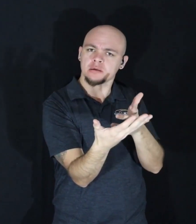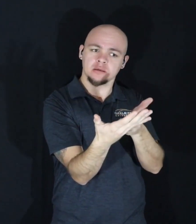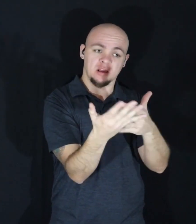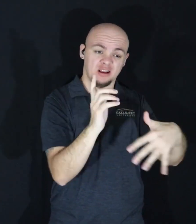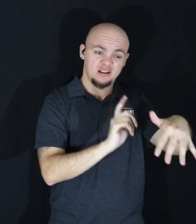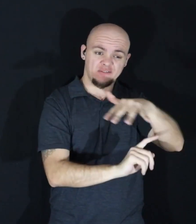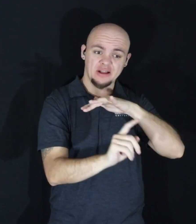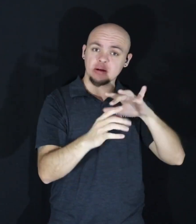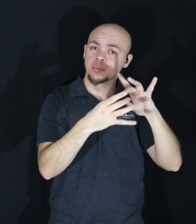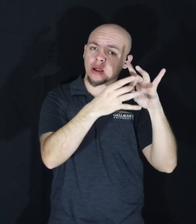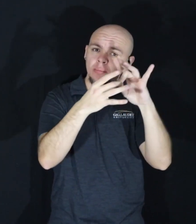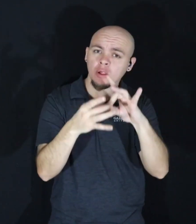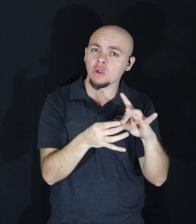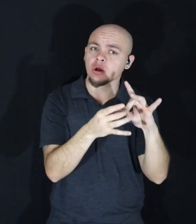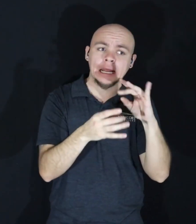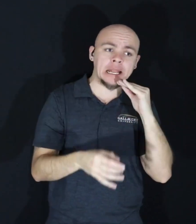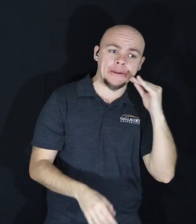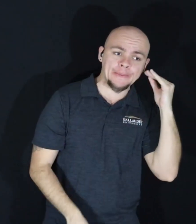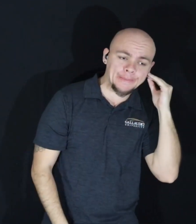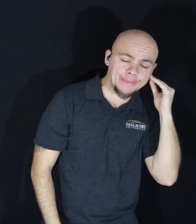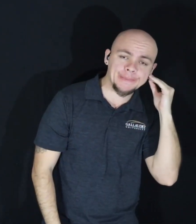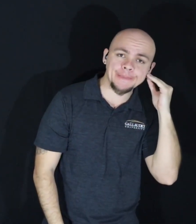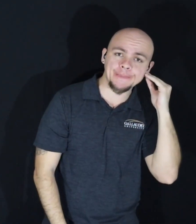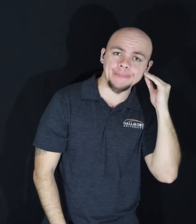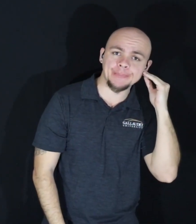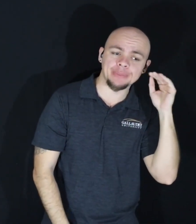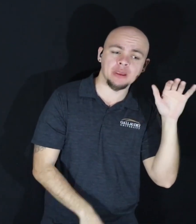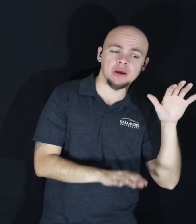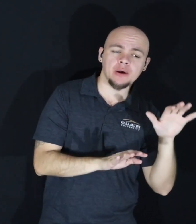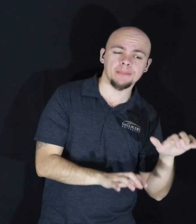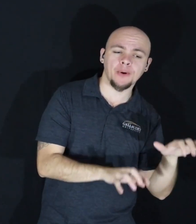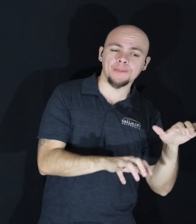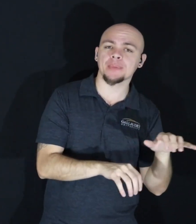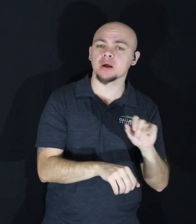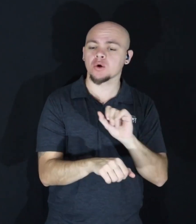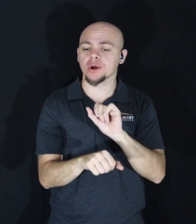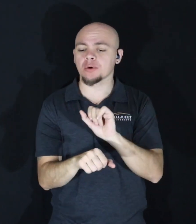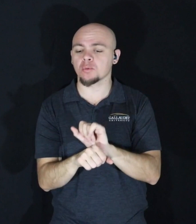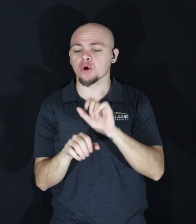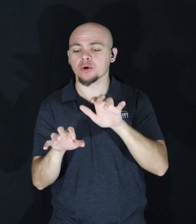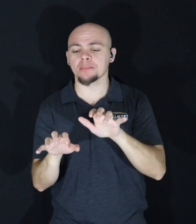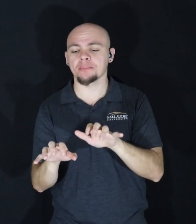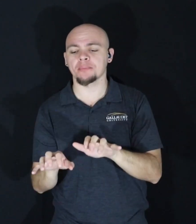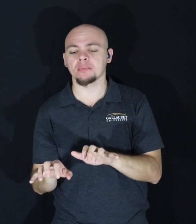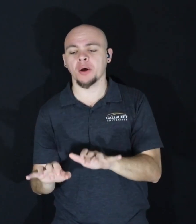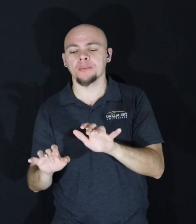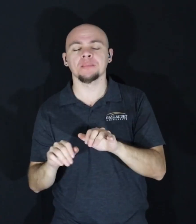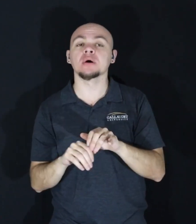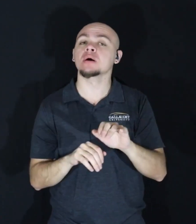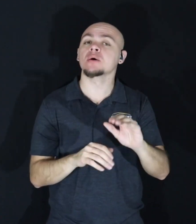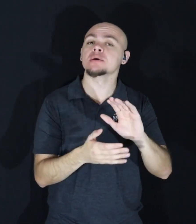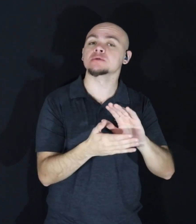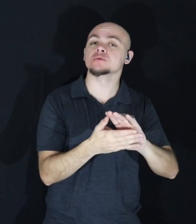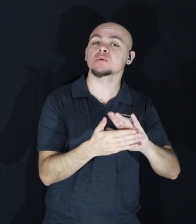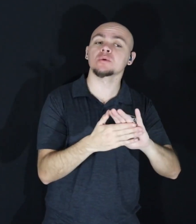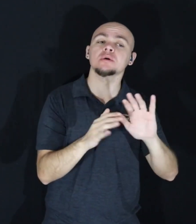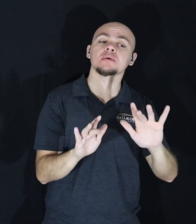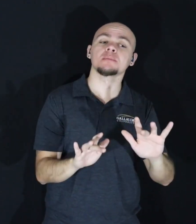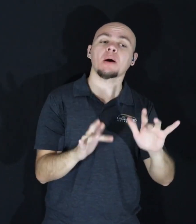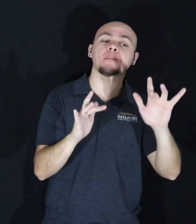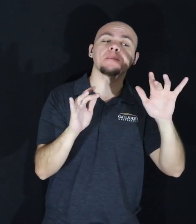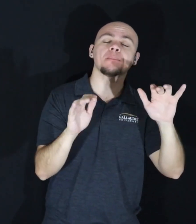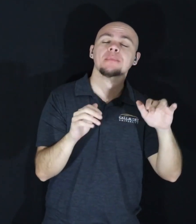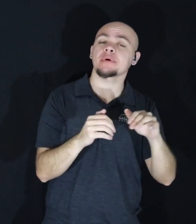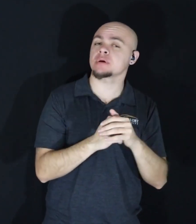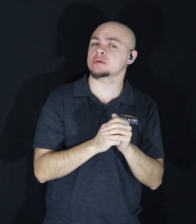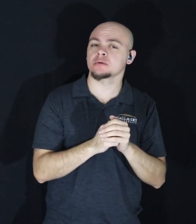of belonging, whether you're at home or at work or at school, is